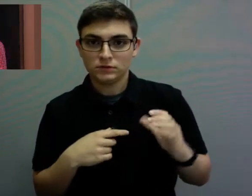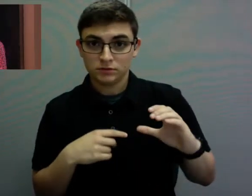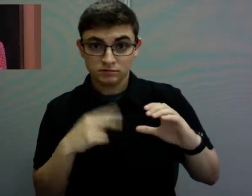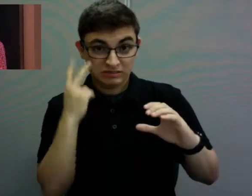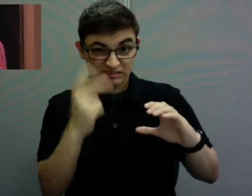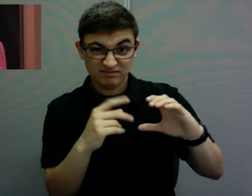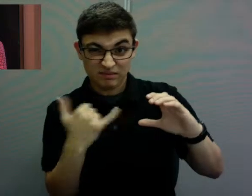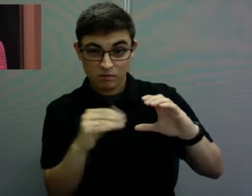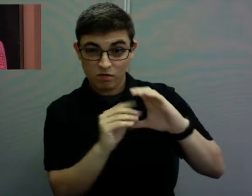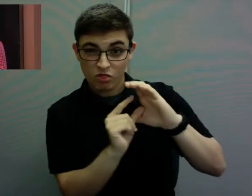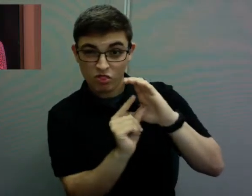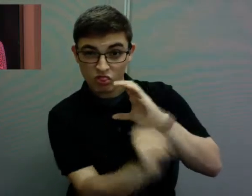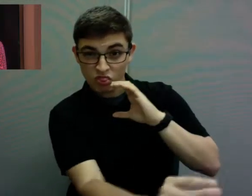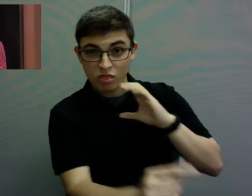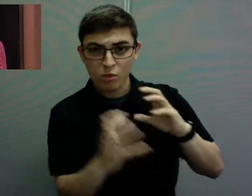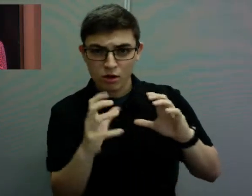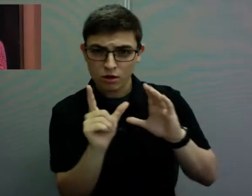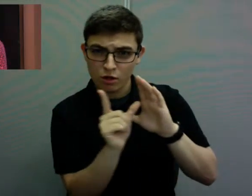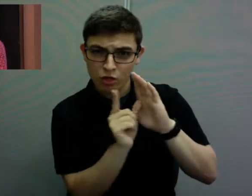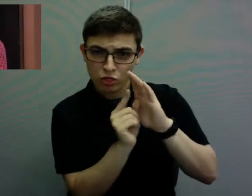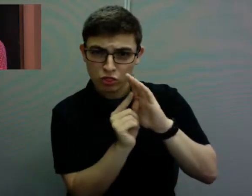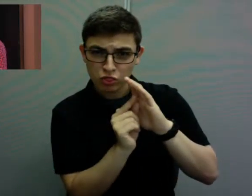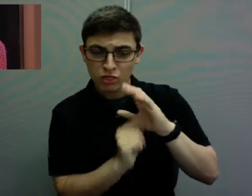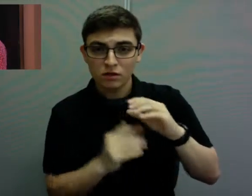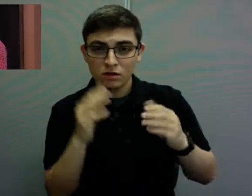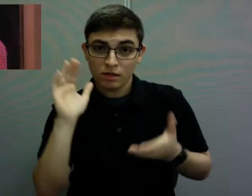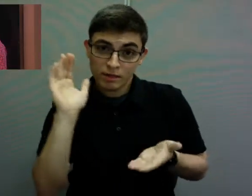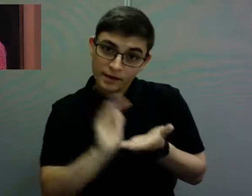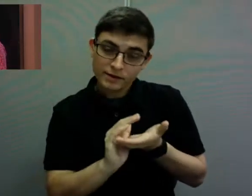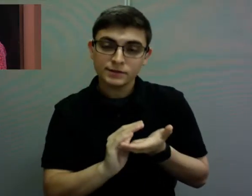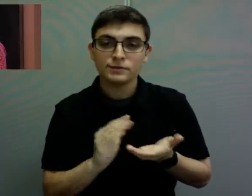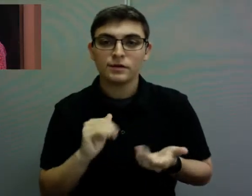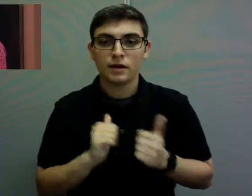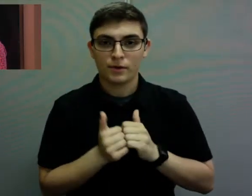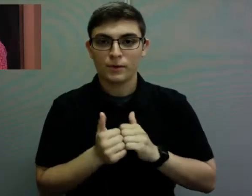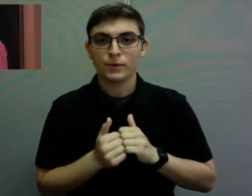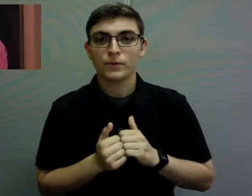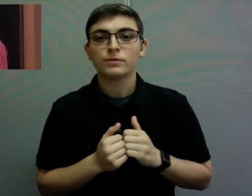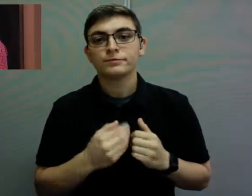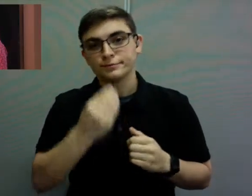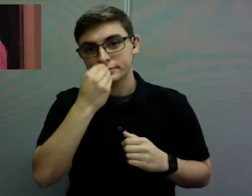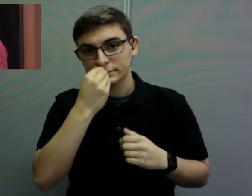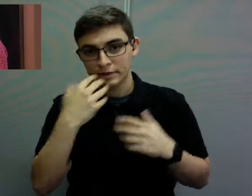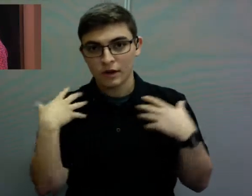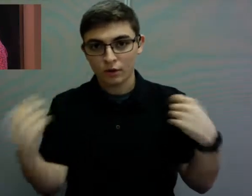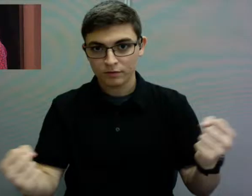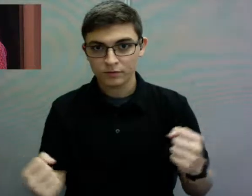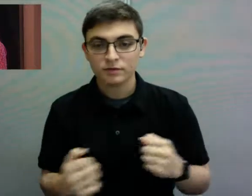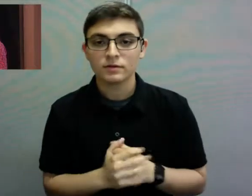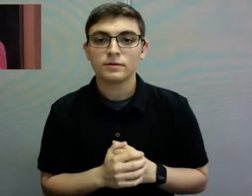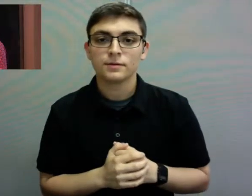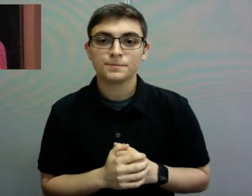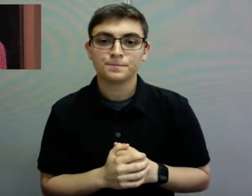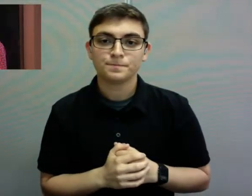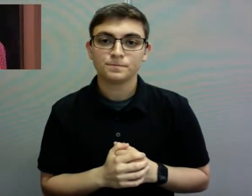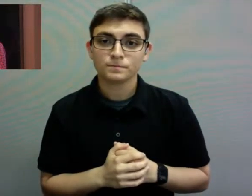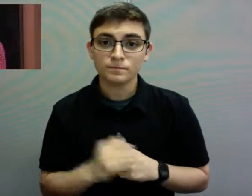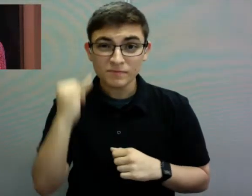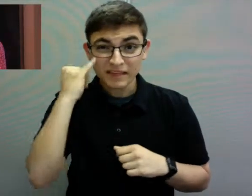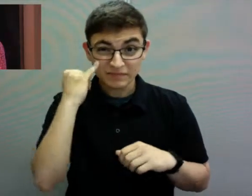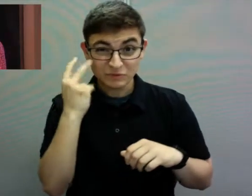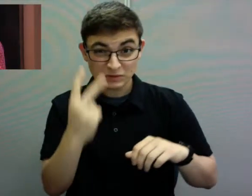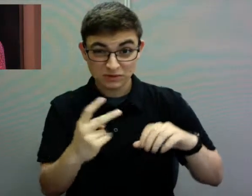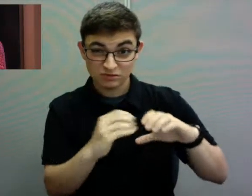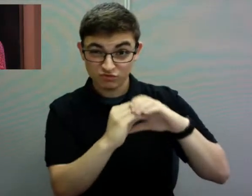your blood pressure and cholesterol levels play a big part in trying to keep this nice and clean. When you get narrowing is when you can start to